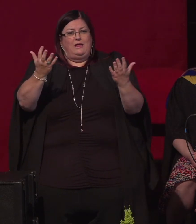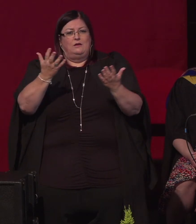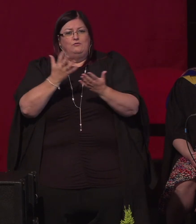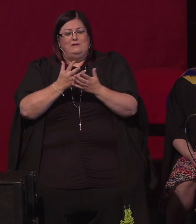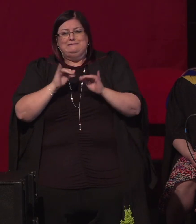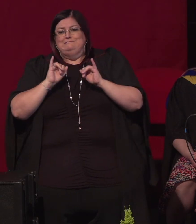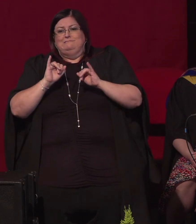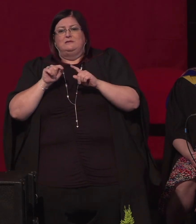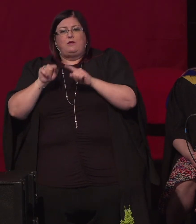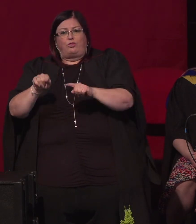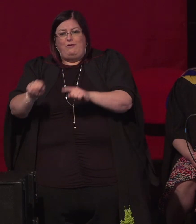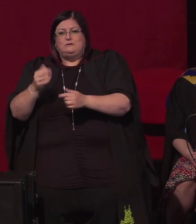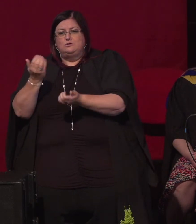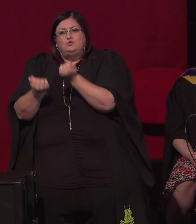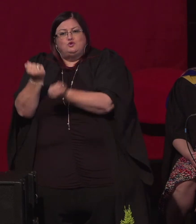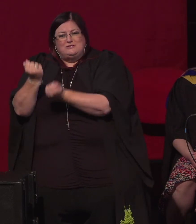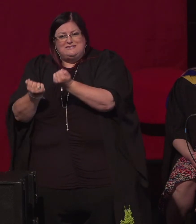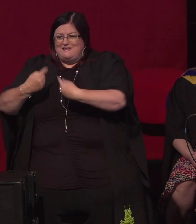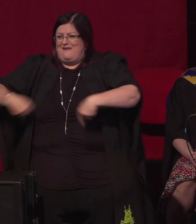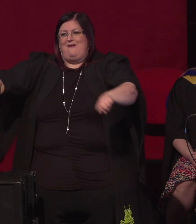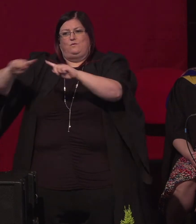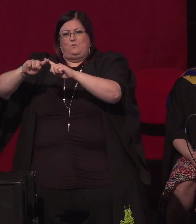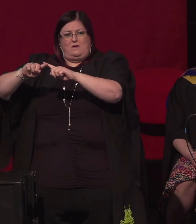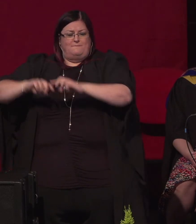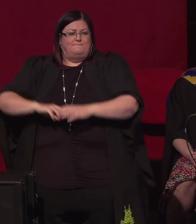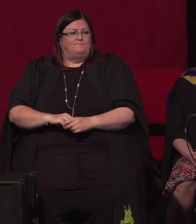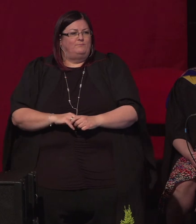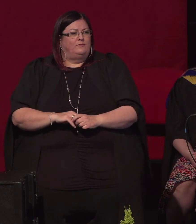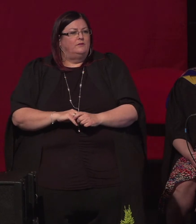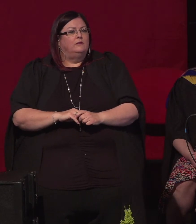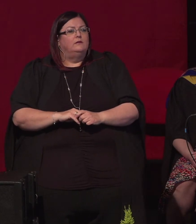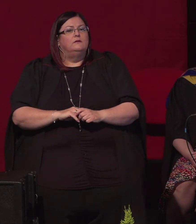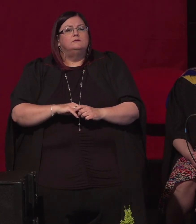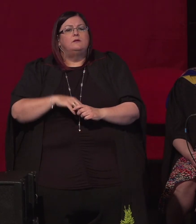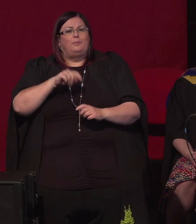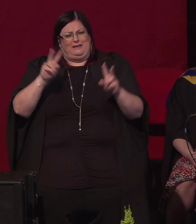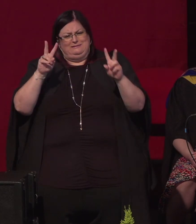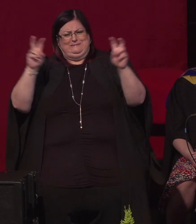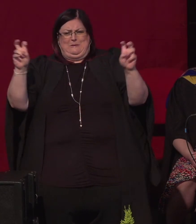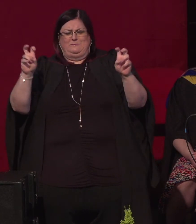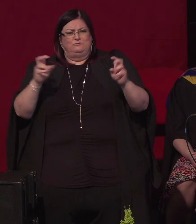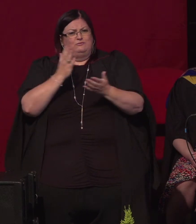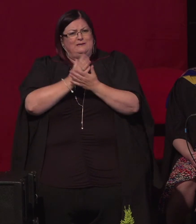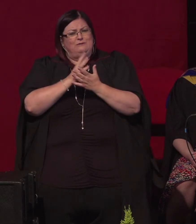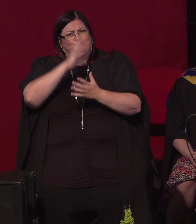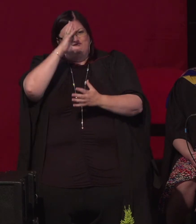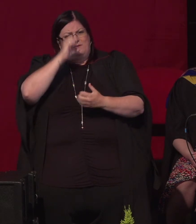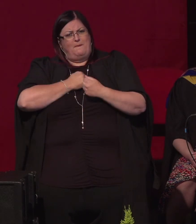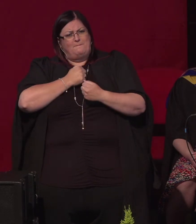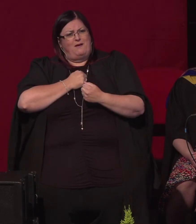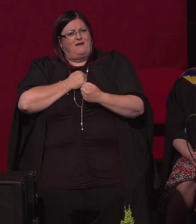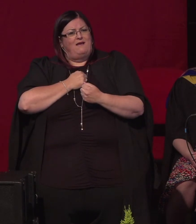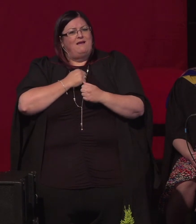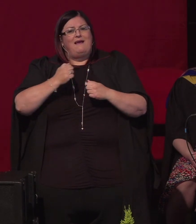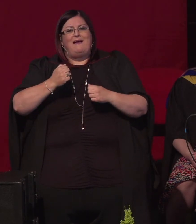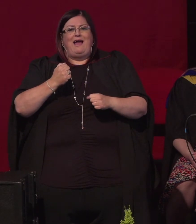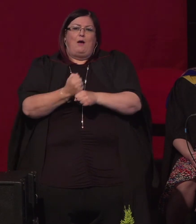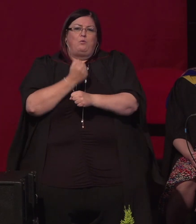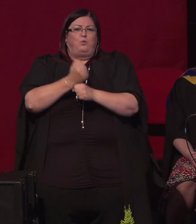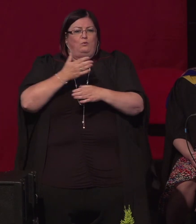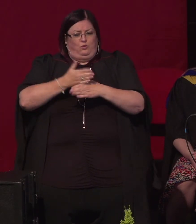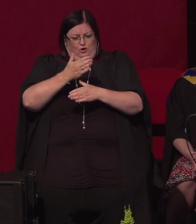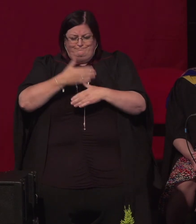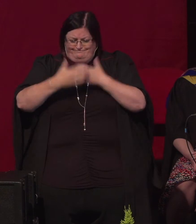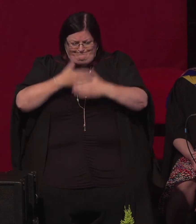a threat to justice everywhere." This powerful statement reminds us that our work is never done